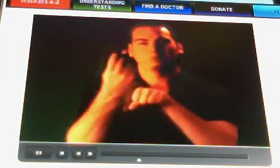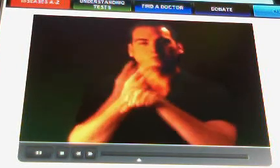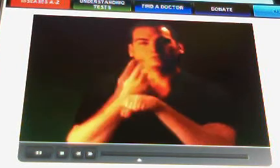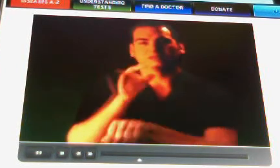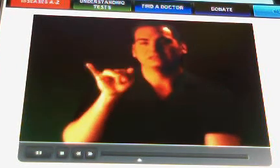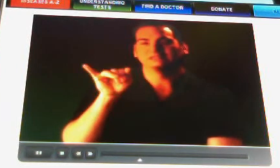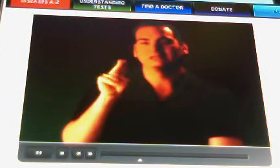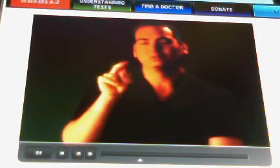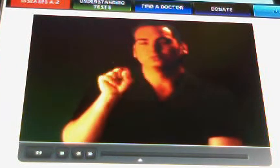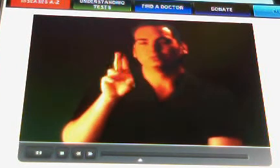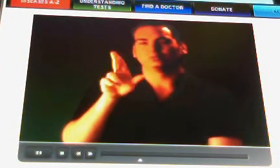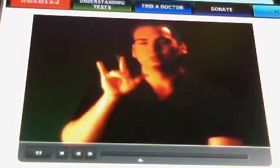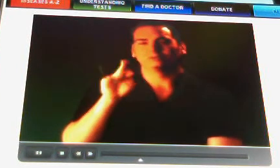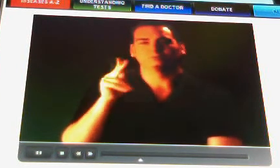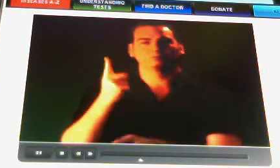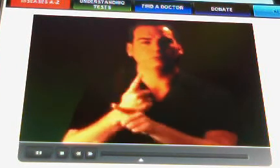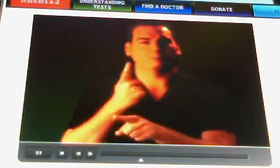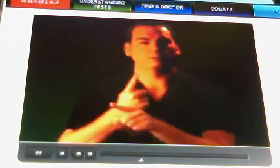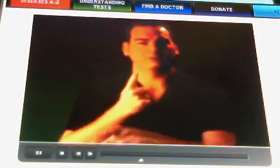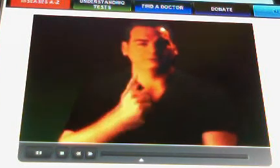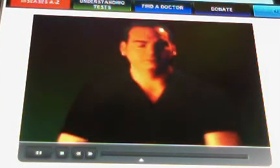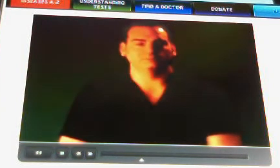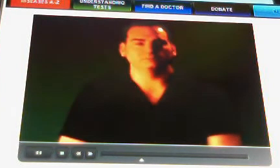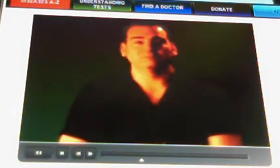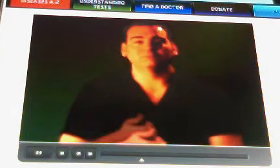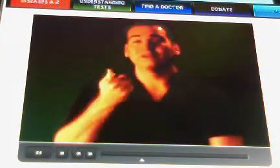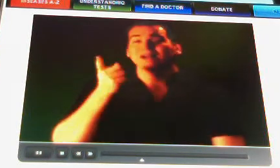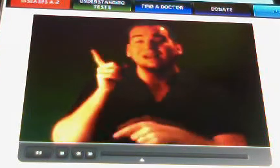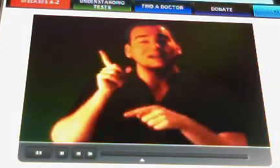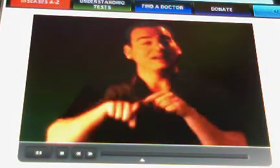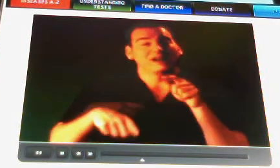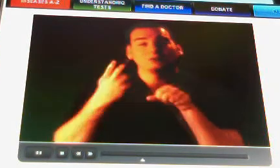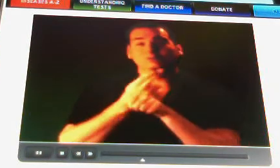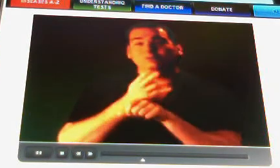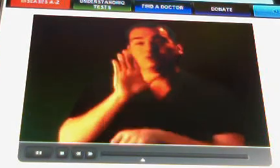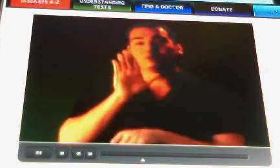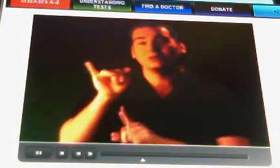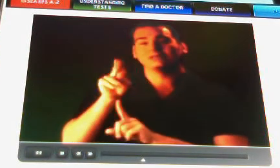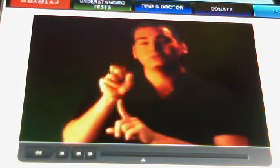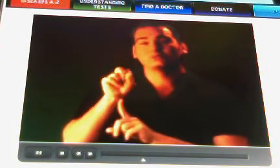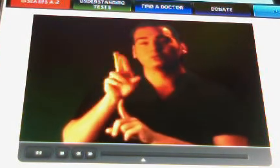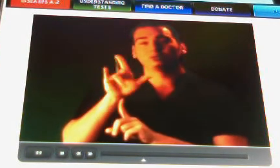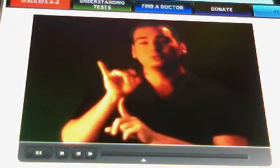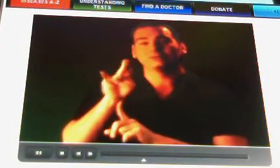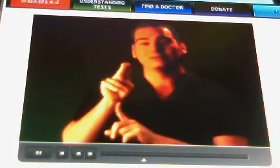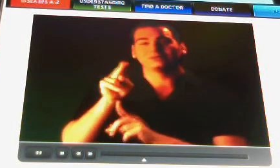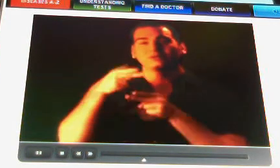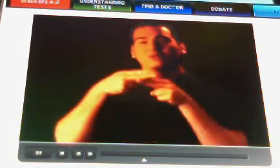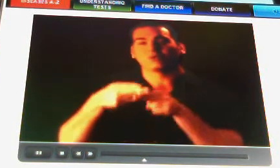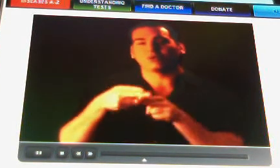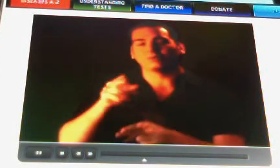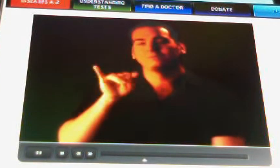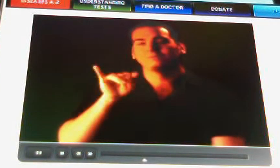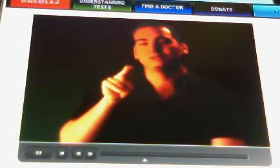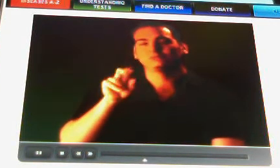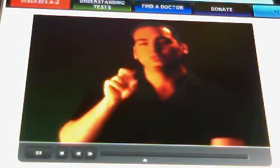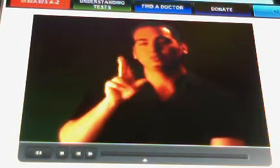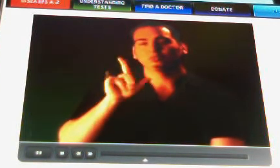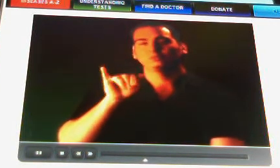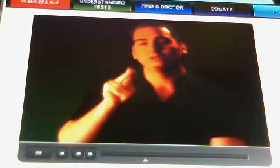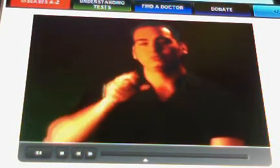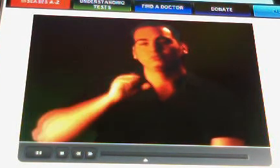Diabetes develops when your body does not develop enough insulin, or when your body has an intolerance to